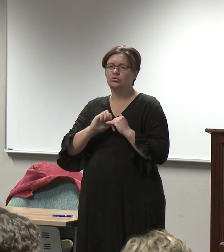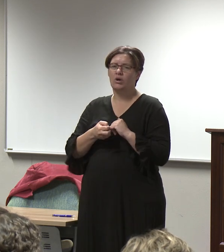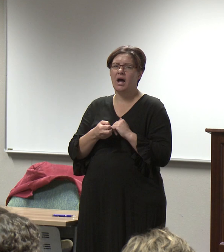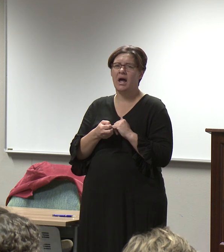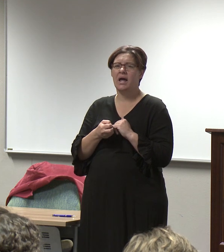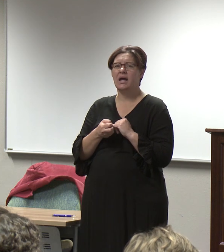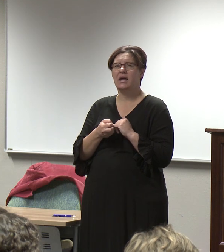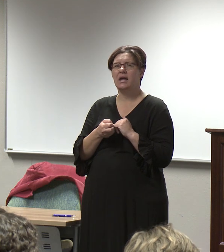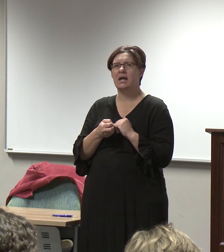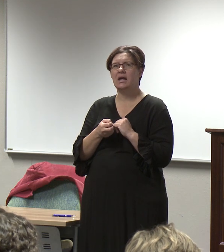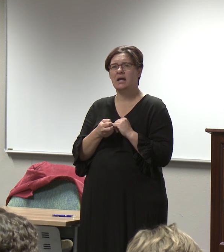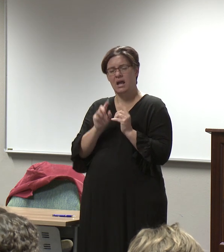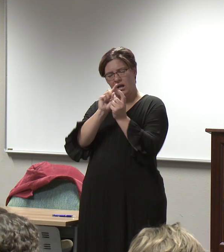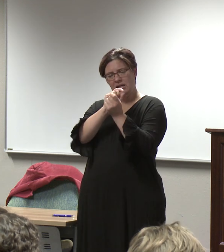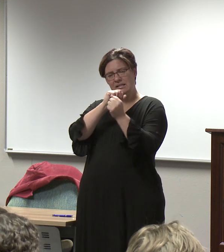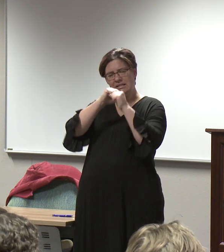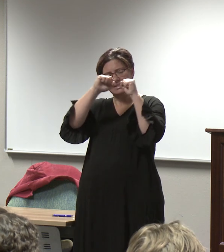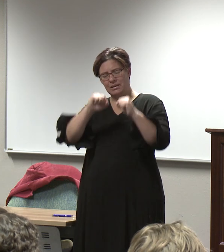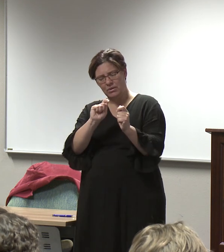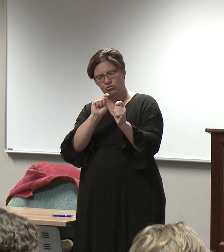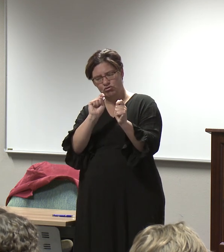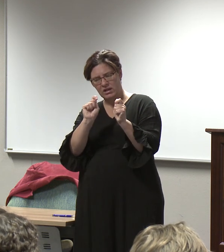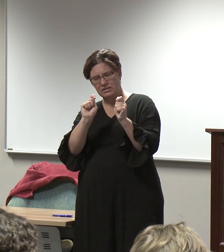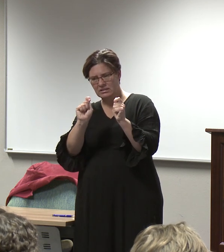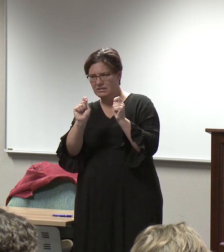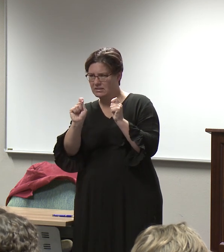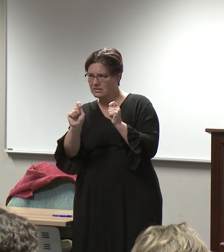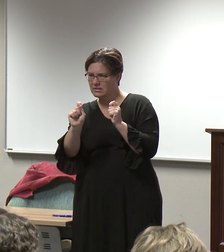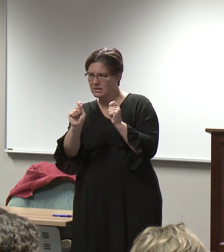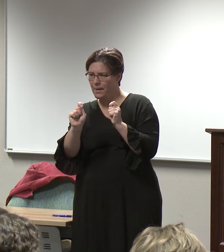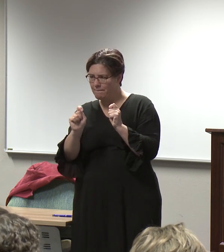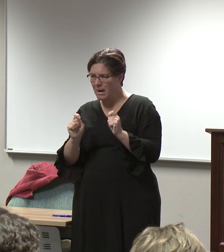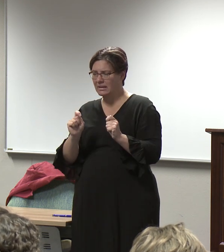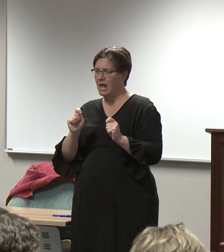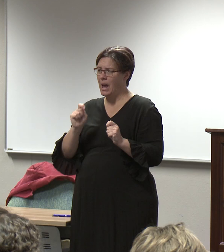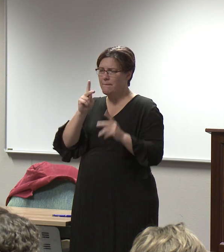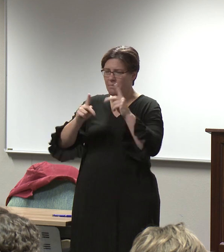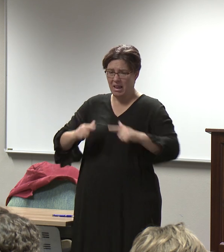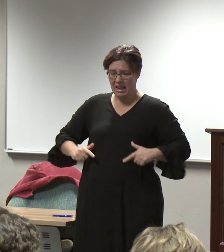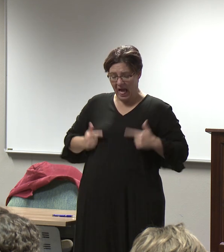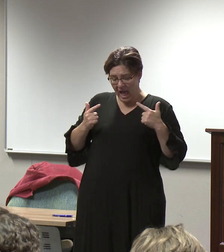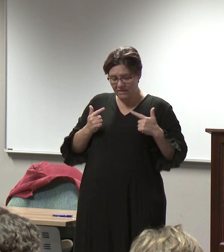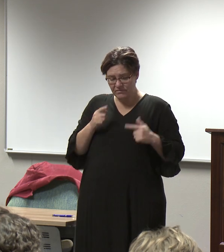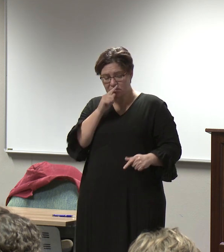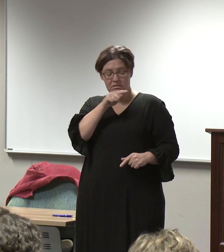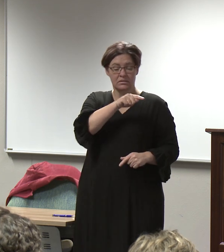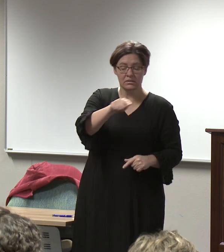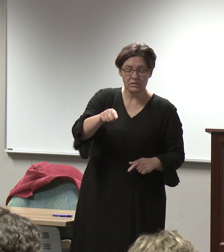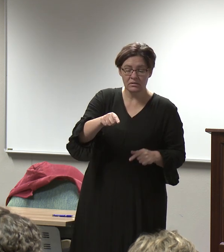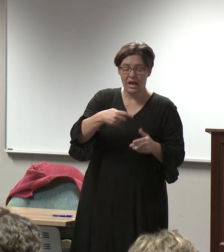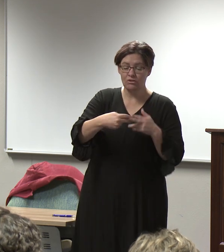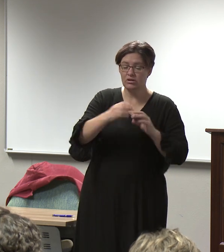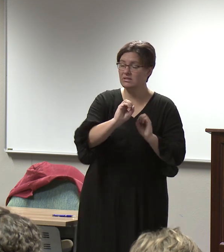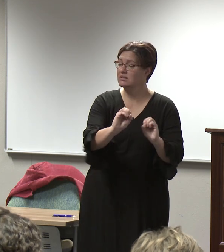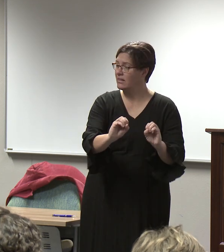do an epistemic transformation but does not address the lives of people out there, it's more